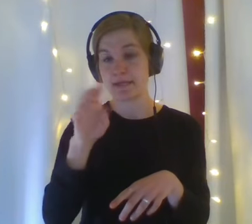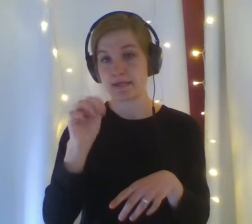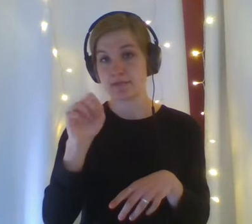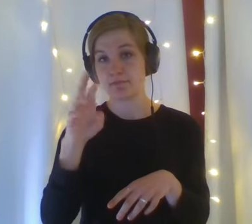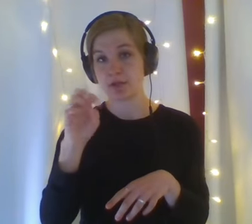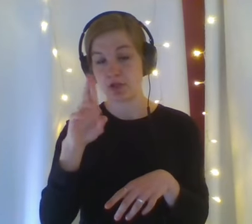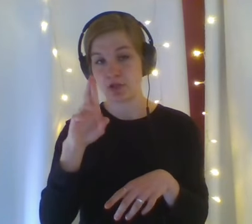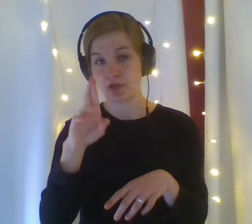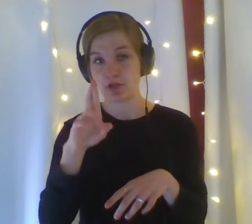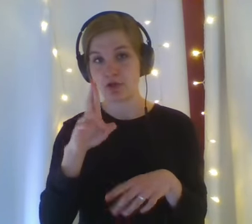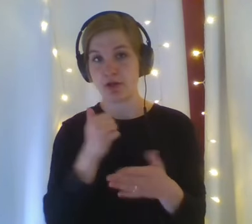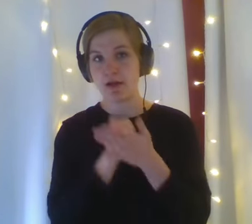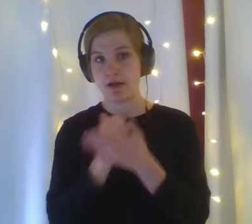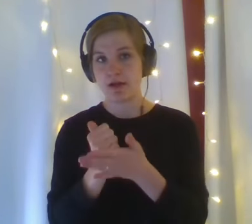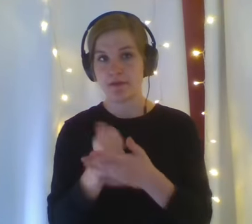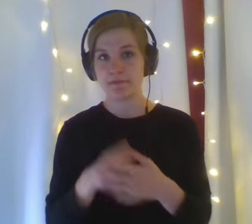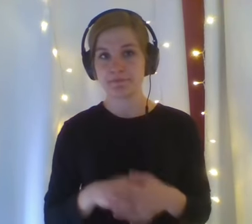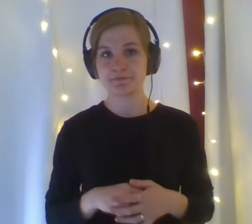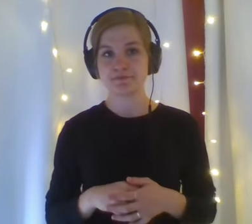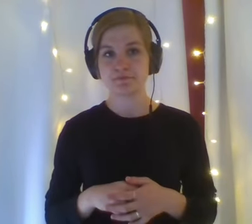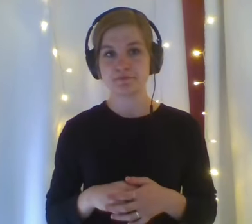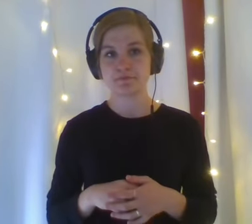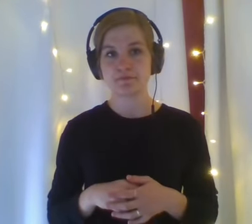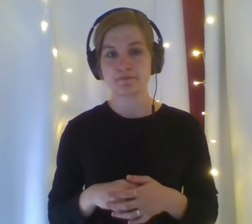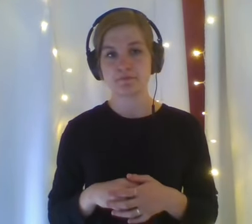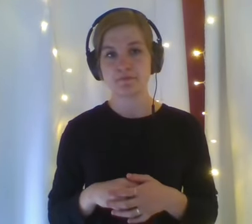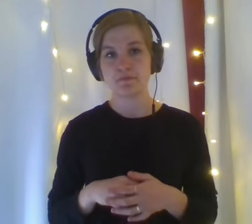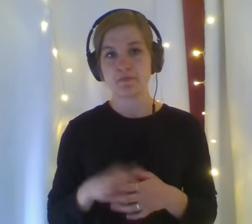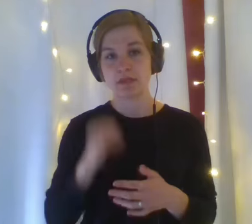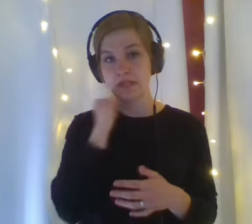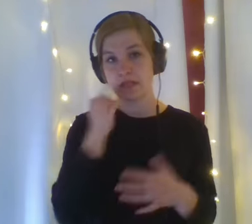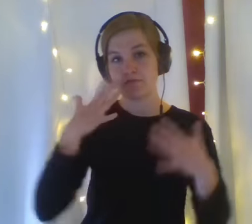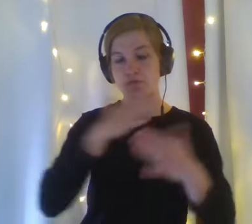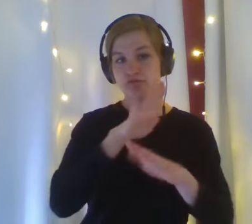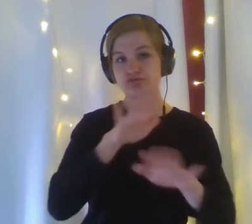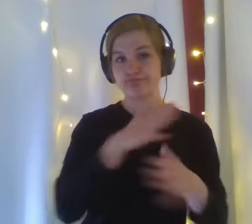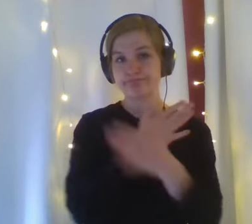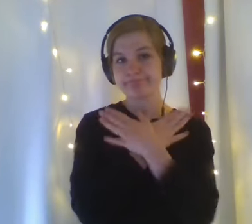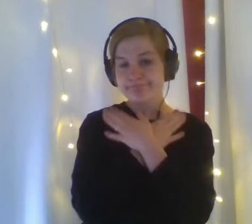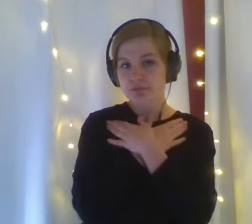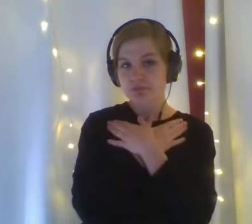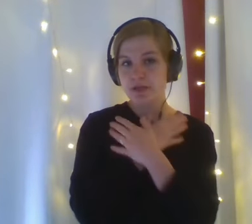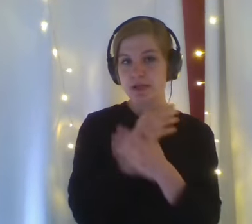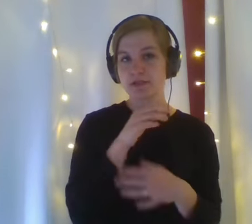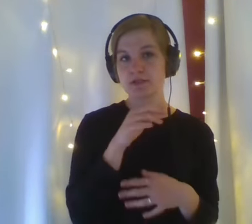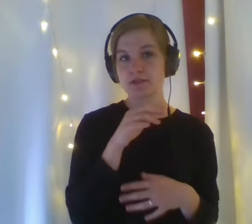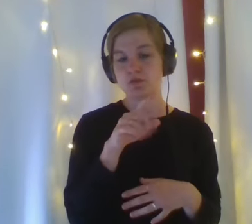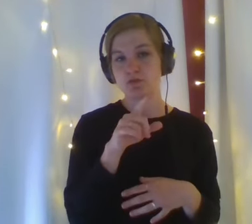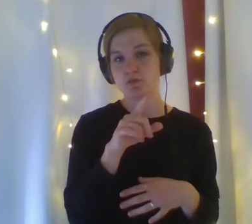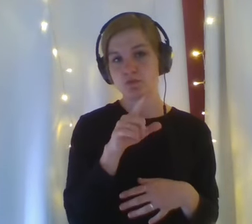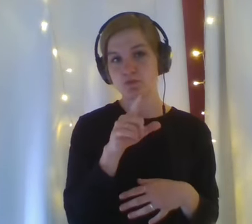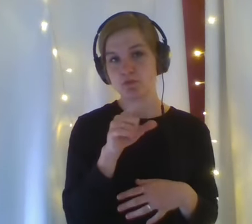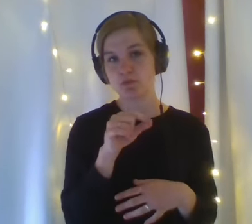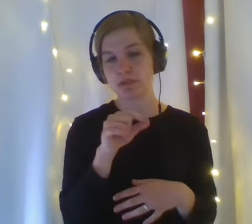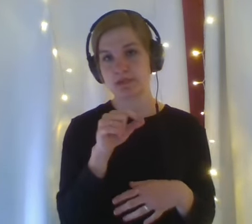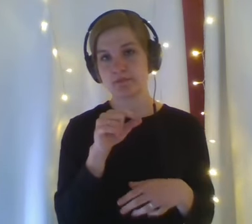resting conditions, an average heartbeat might be 80 times per minute, although it can go up to as many as 200 per minute during heavy activity or